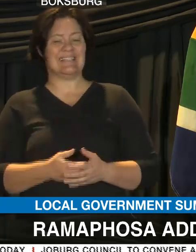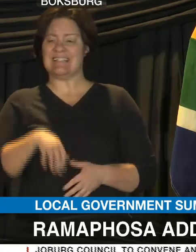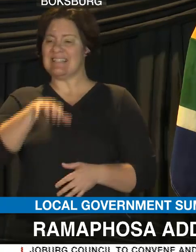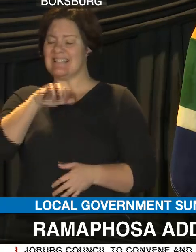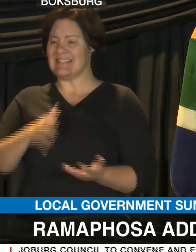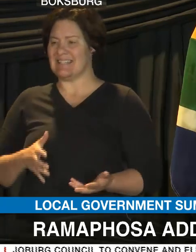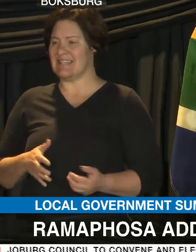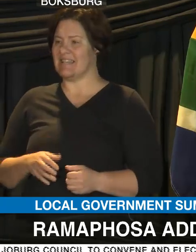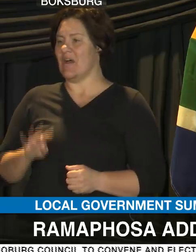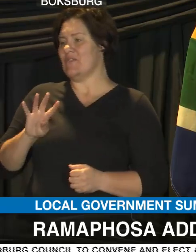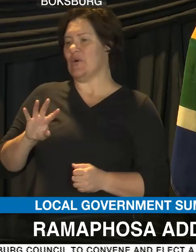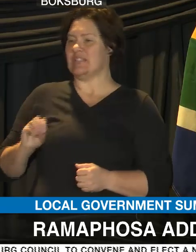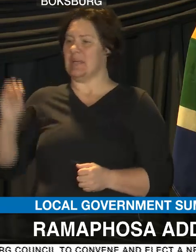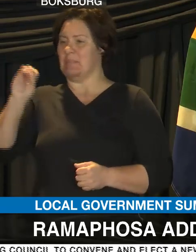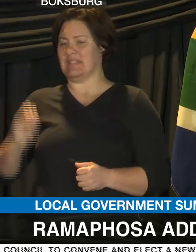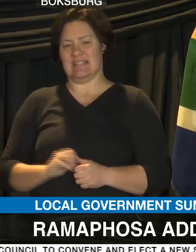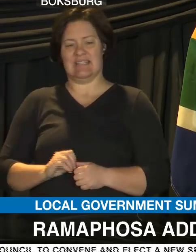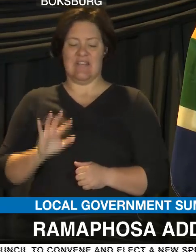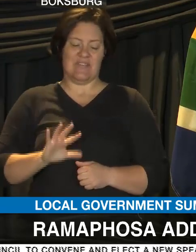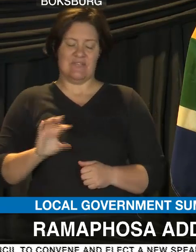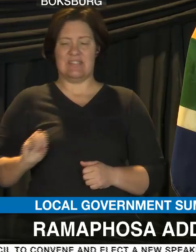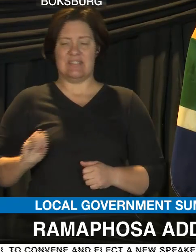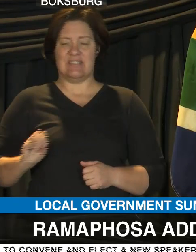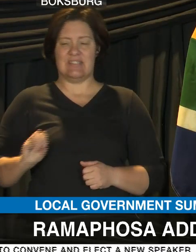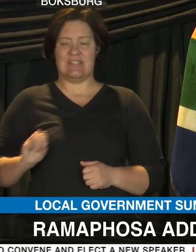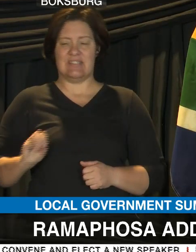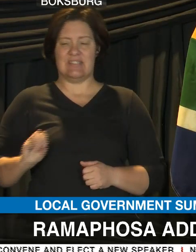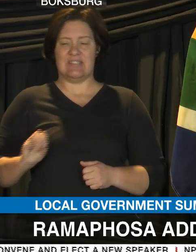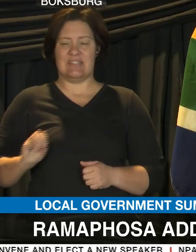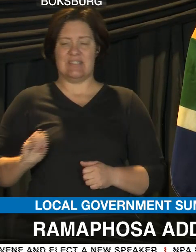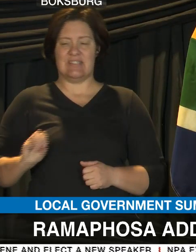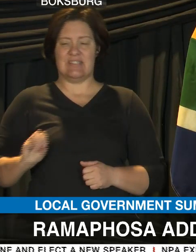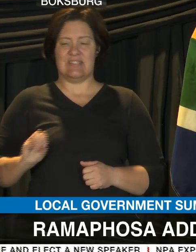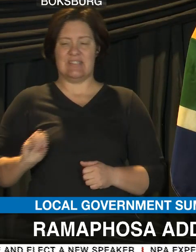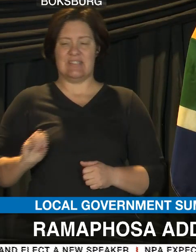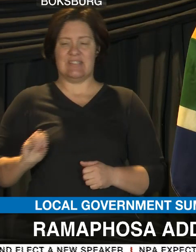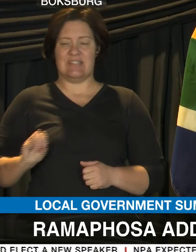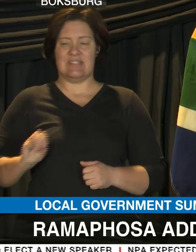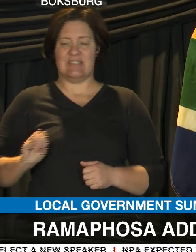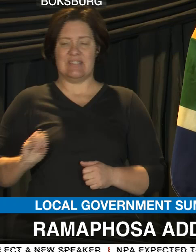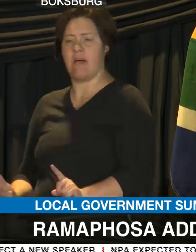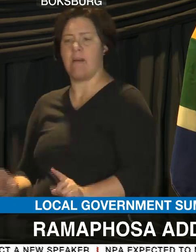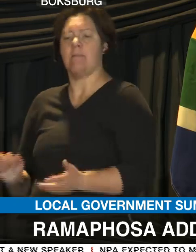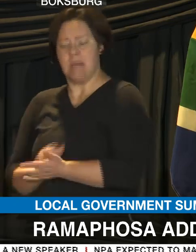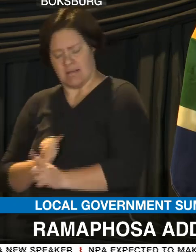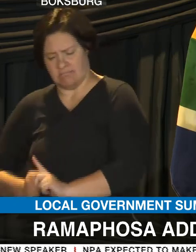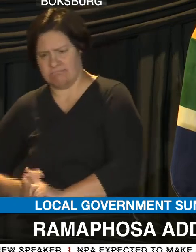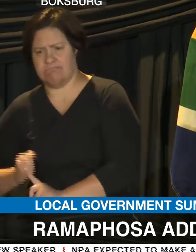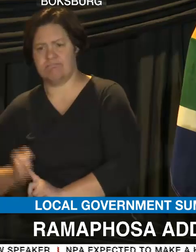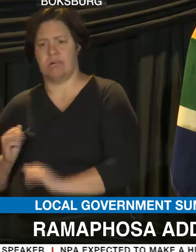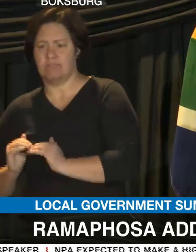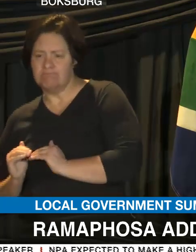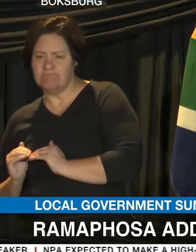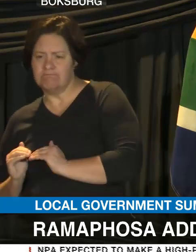the 40–50% revenue collection they get. They must always be finding ways and means of